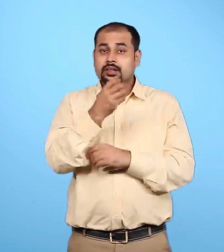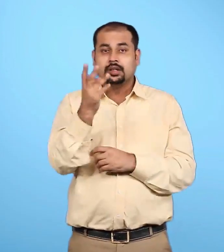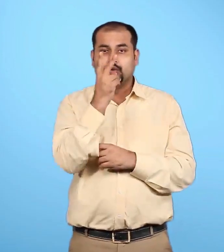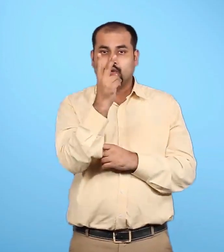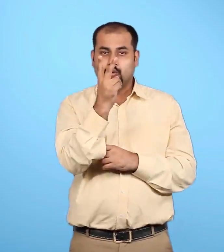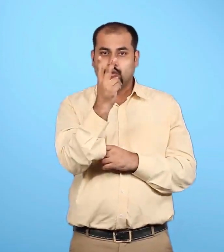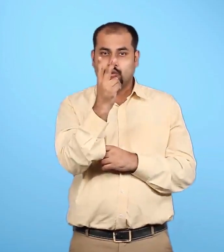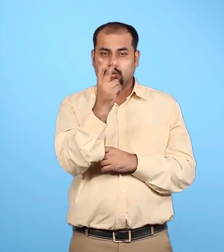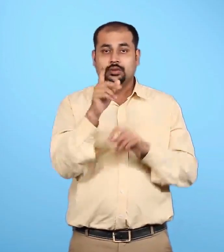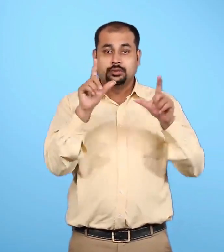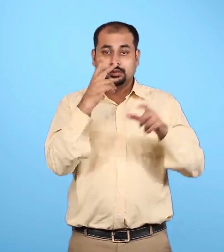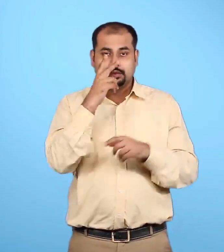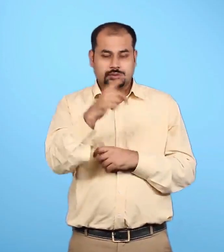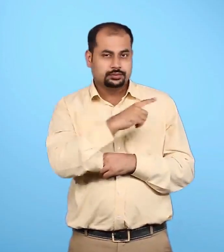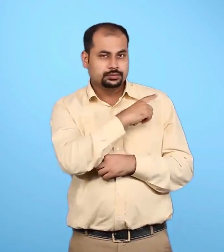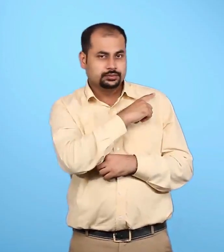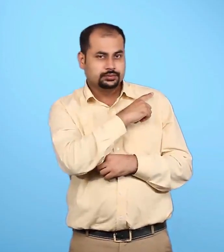2 columns on the page.